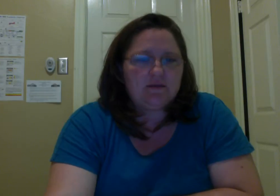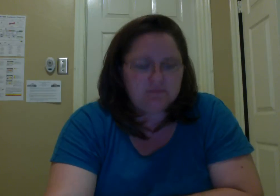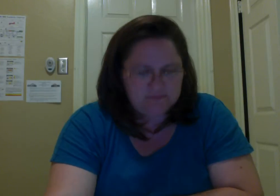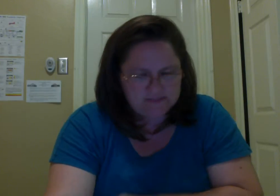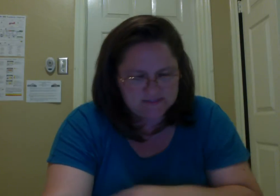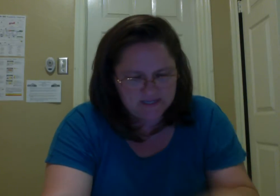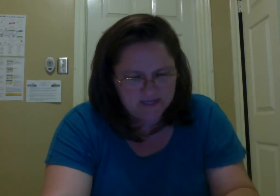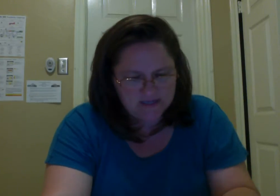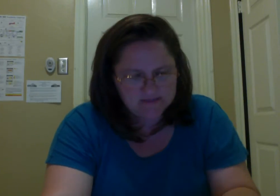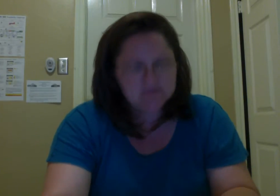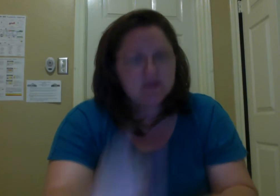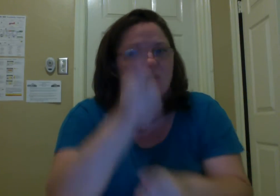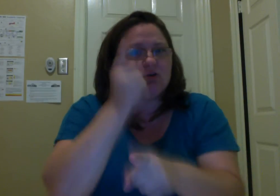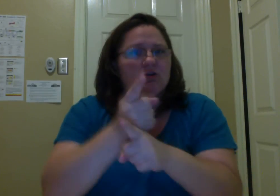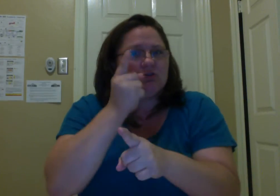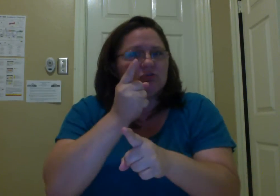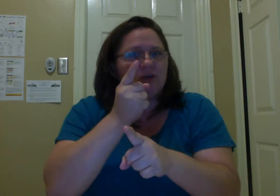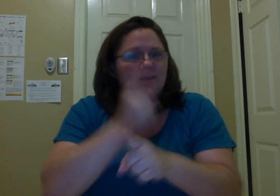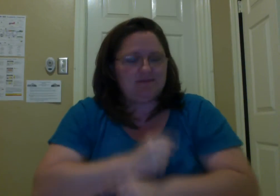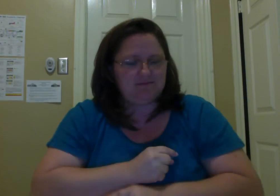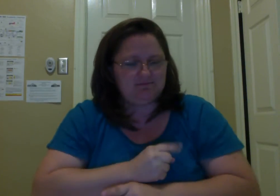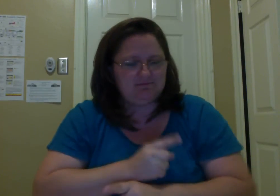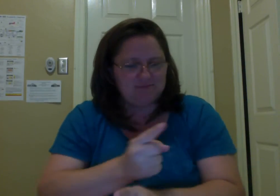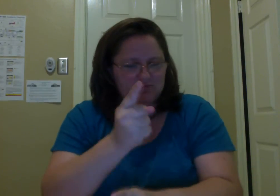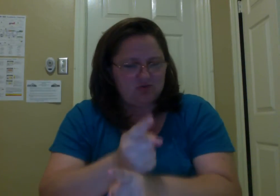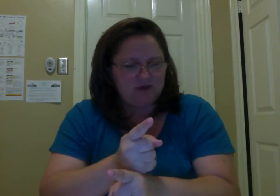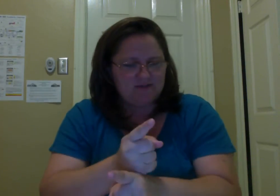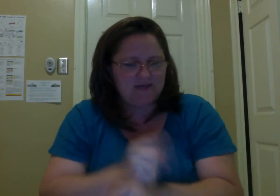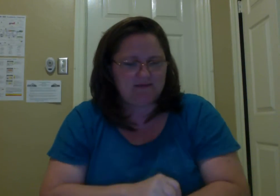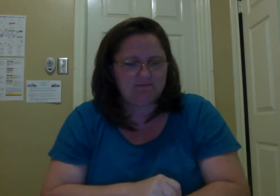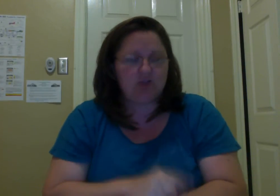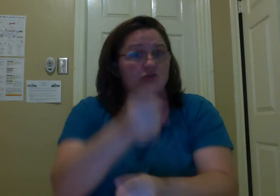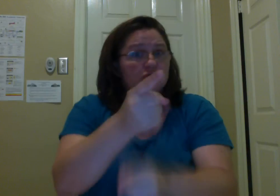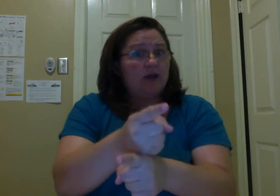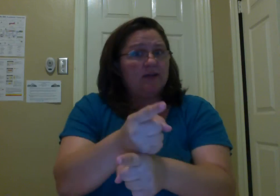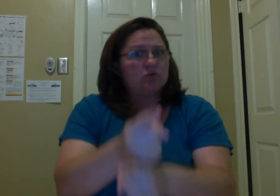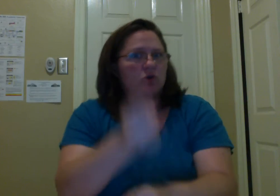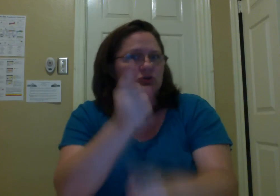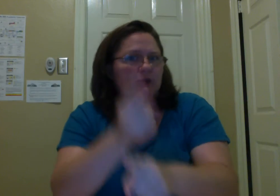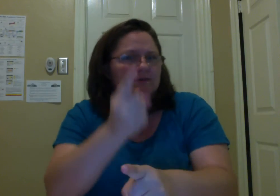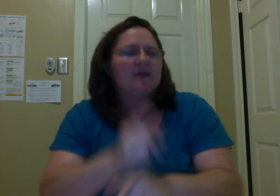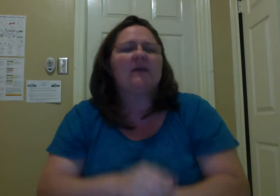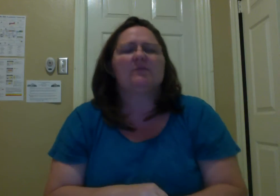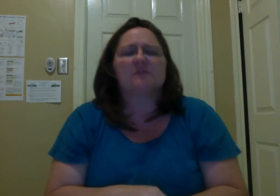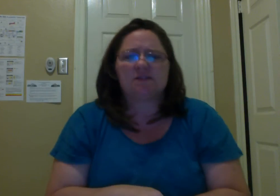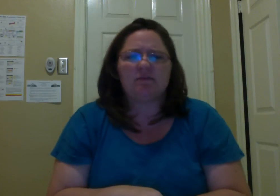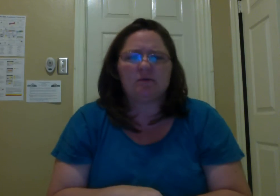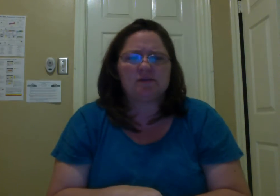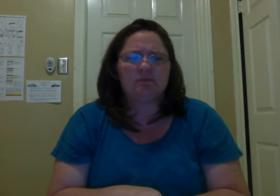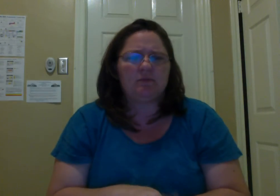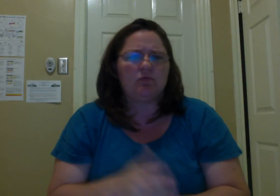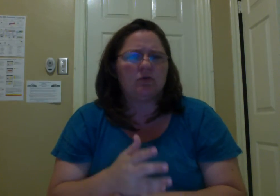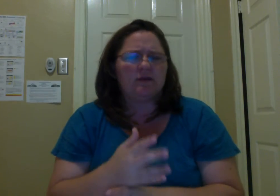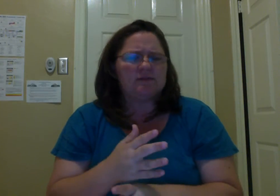Adam says, correct. So correct again. You can do correct or correct. If it was a deaf person, they'd say